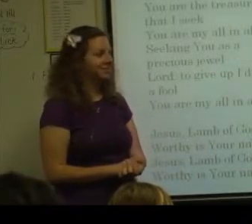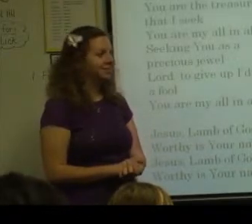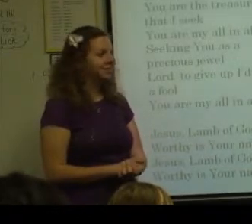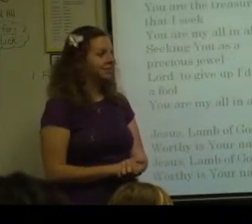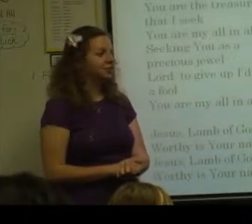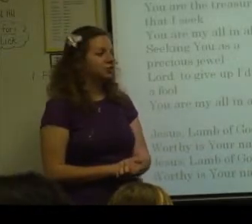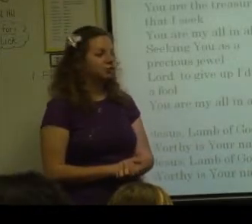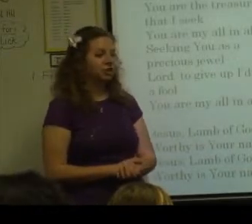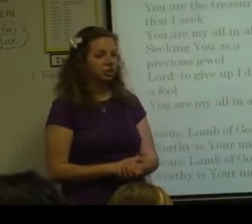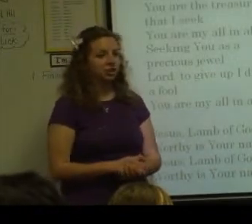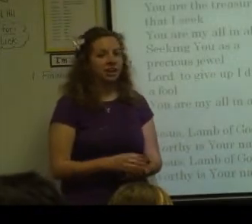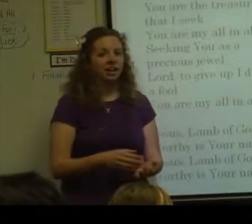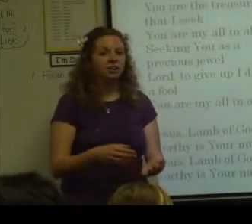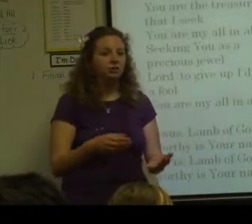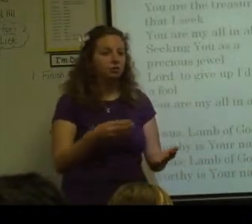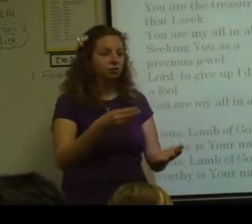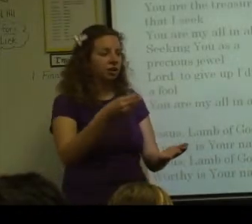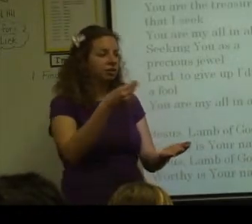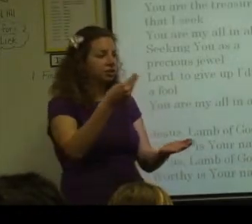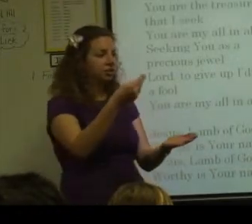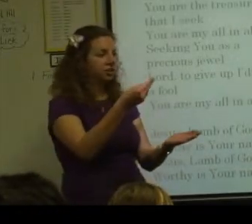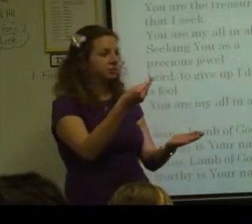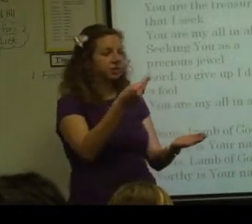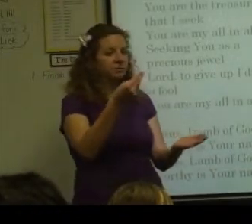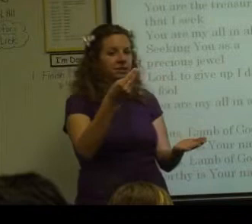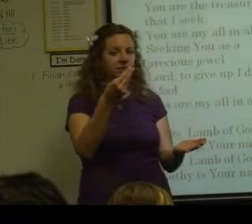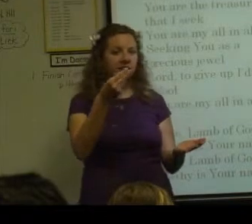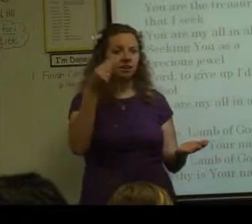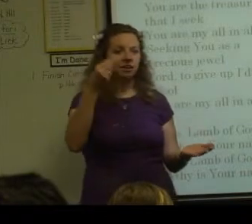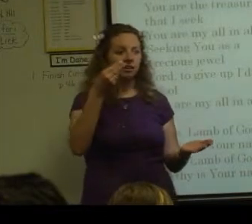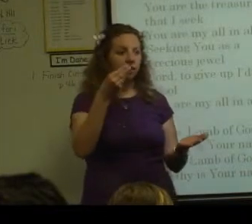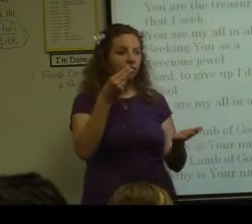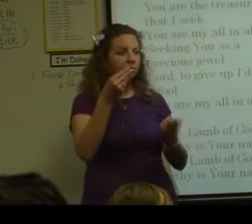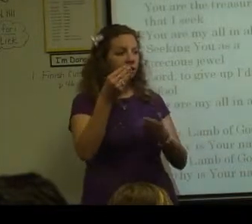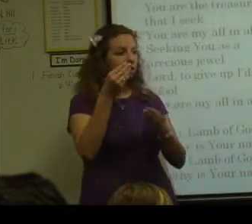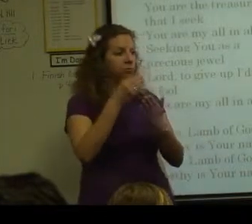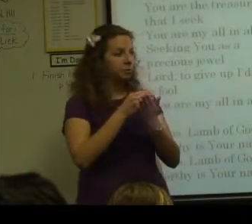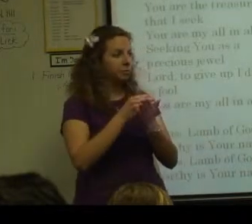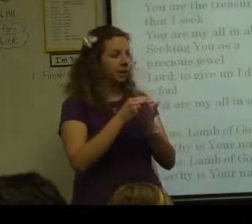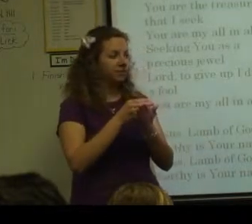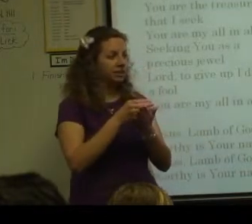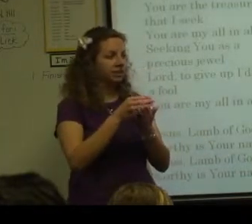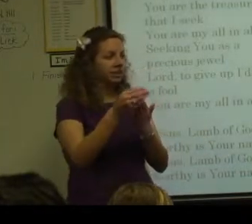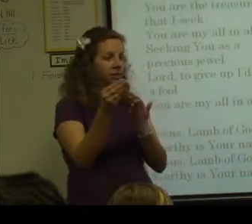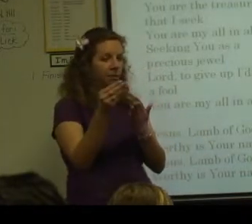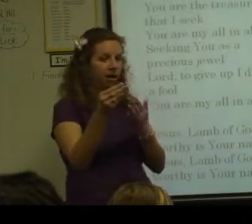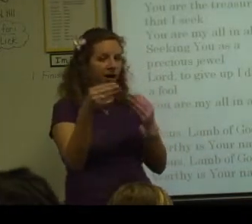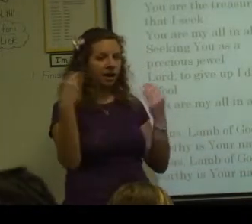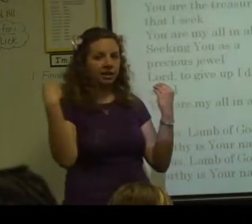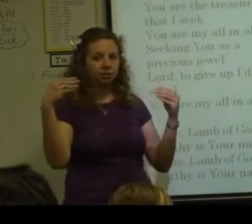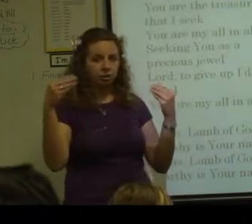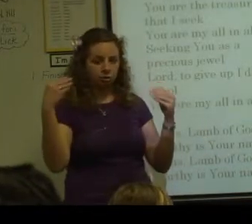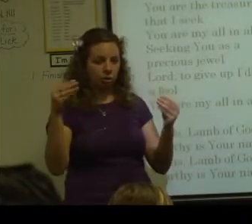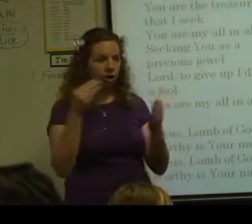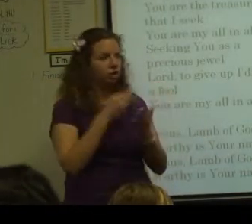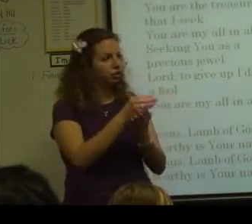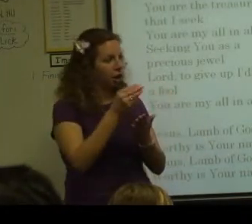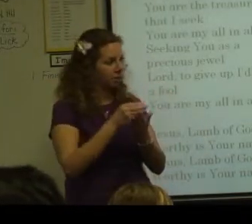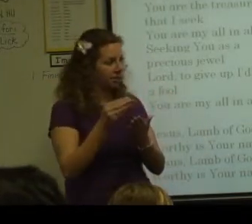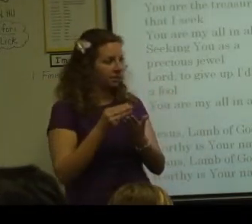Treasure? Treasure, okay. So treasure is going to be like you have, okay, remember we have like the sign like buy and store and shopping, things